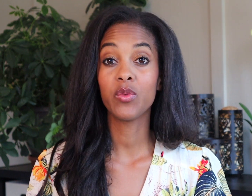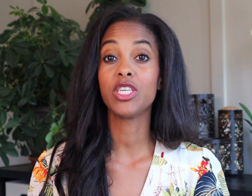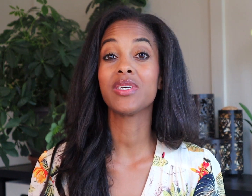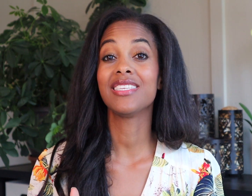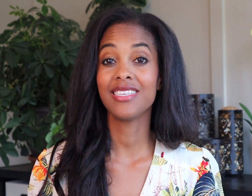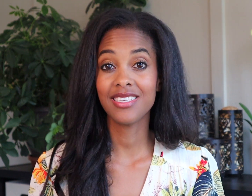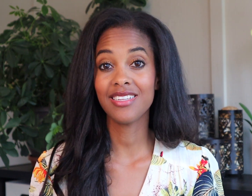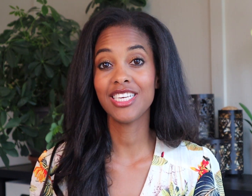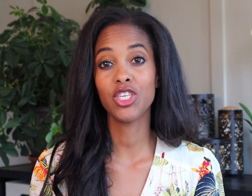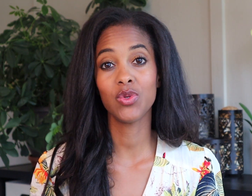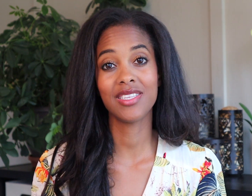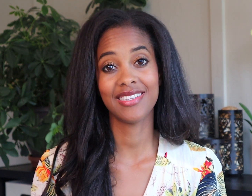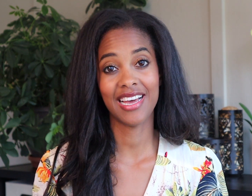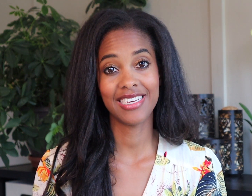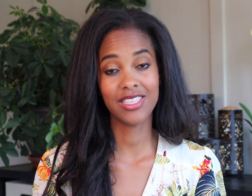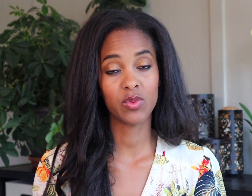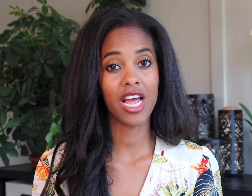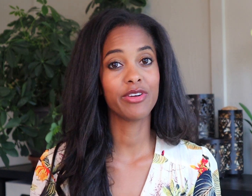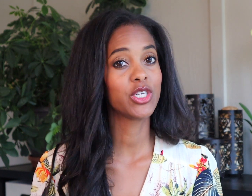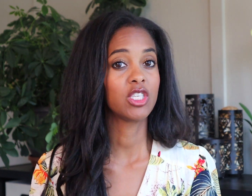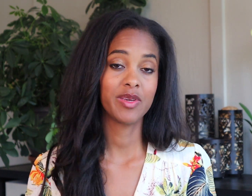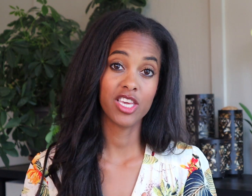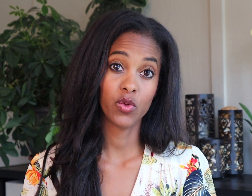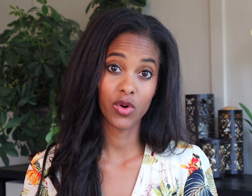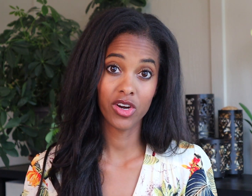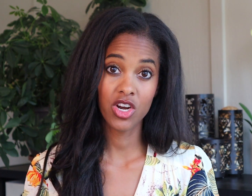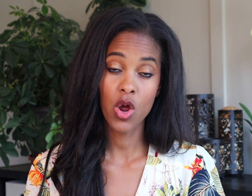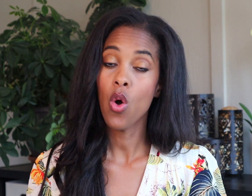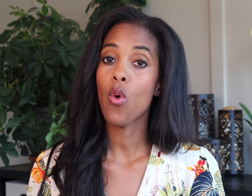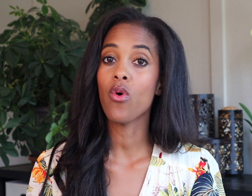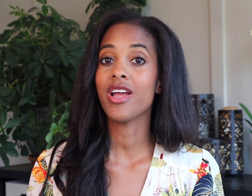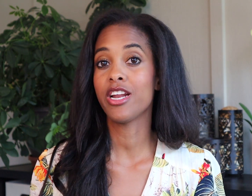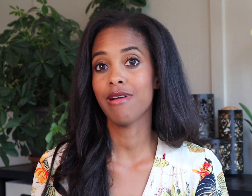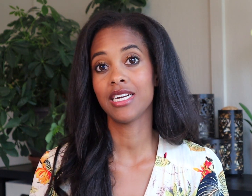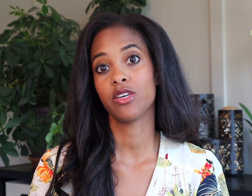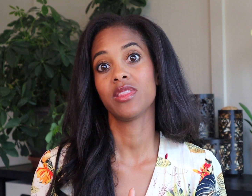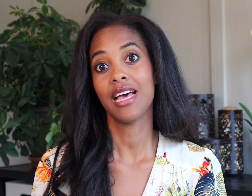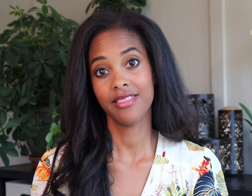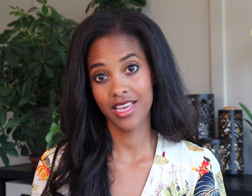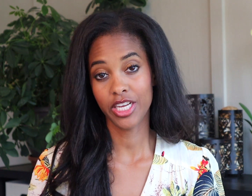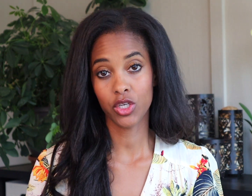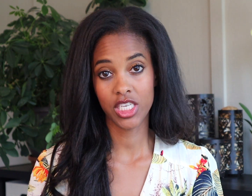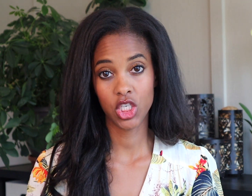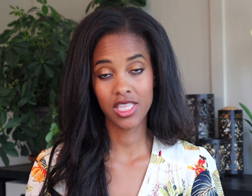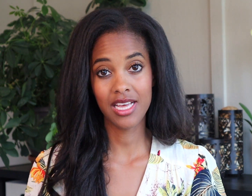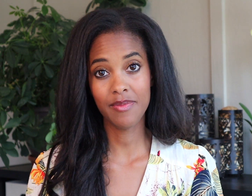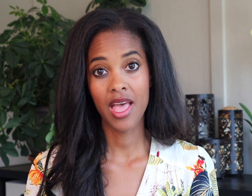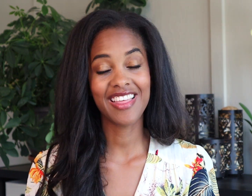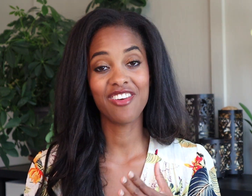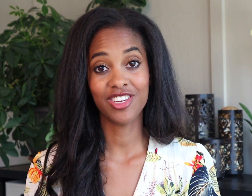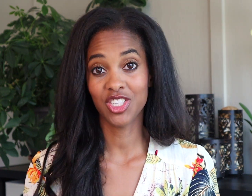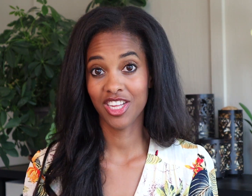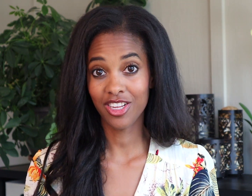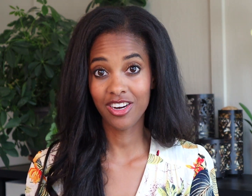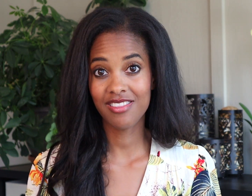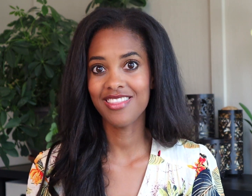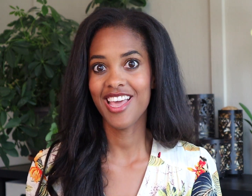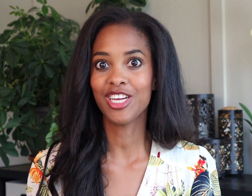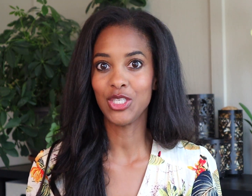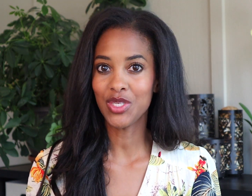when you consistently use the signs whenever you're speaking the word or interacting with that thing that you're teaching them, they eventually learn that they can do it